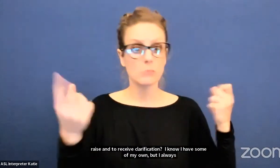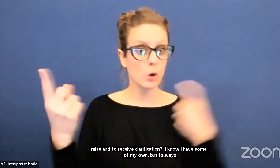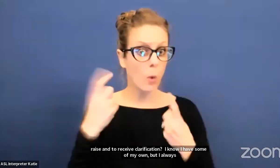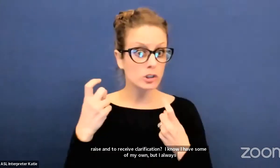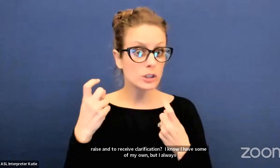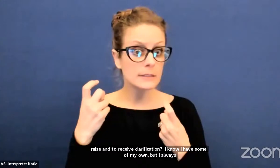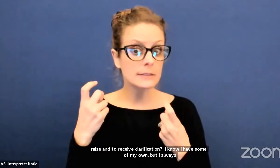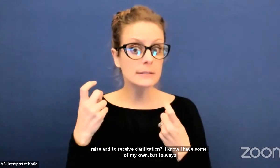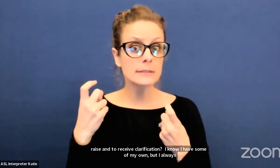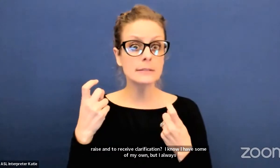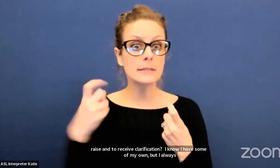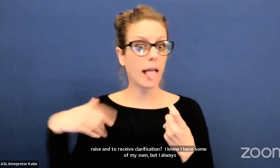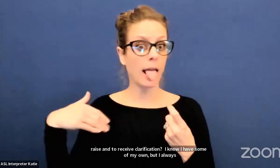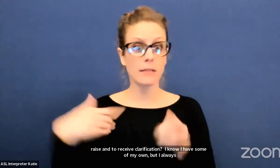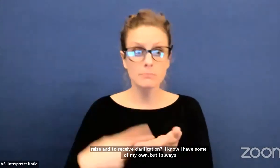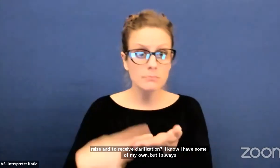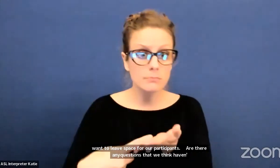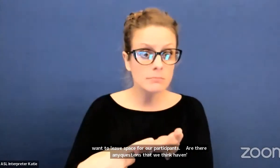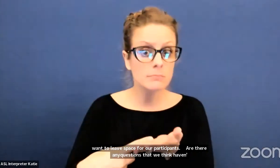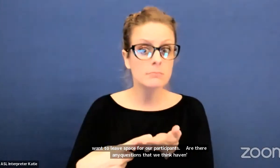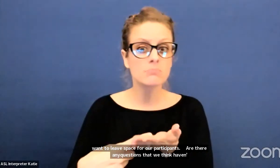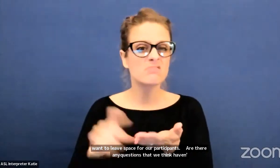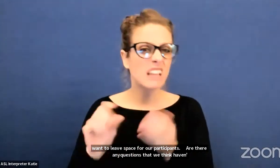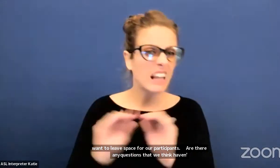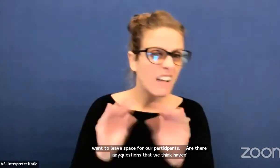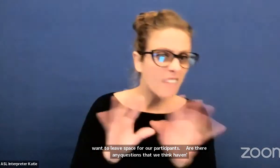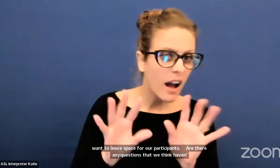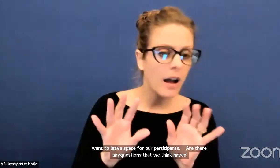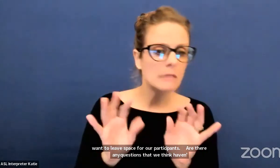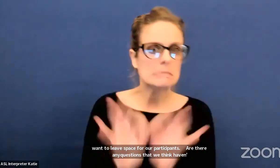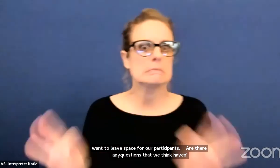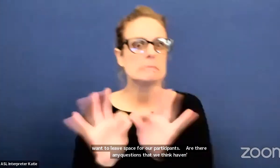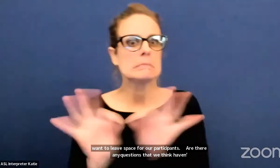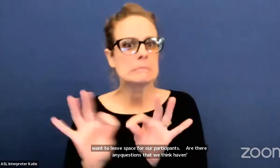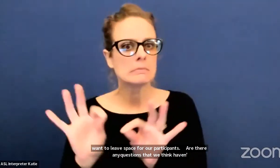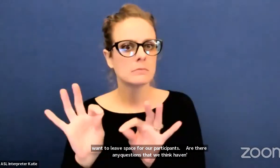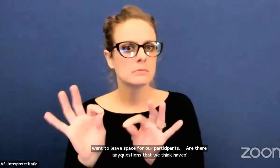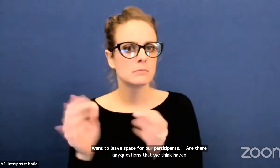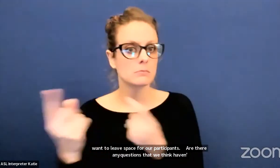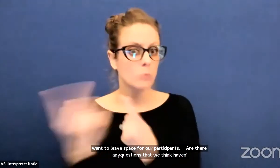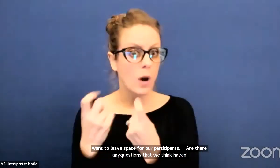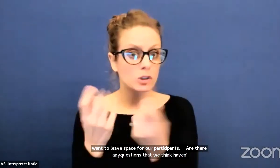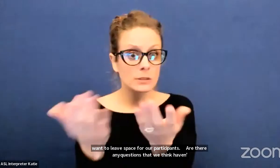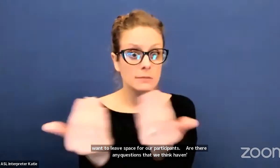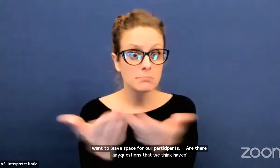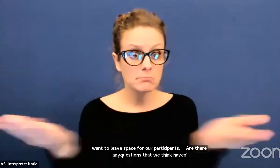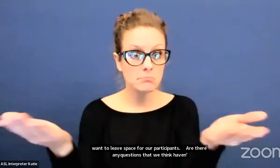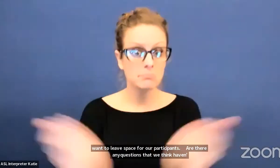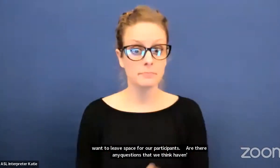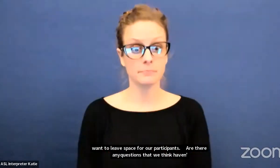think haven't been raised that are critical or important to do so?